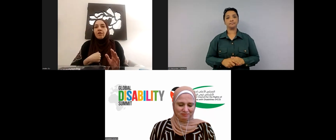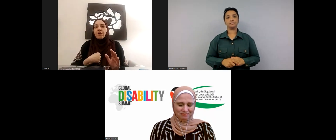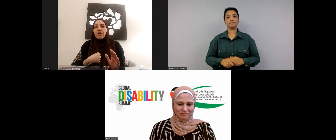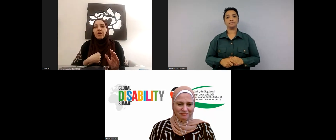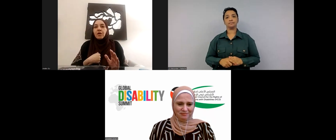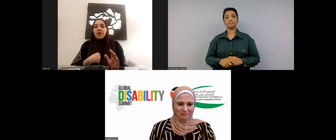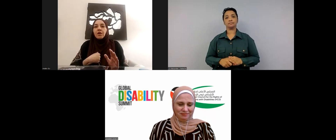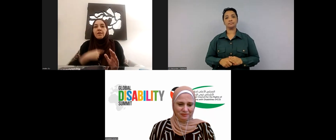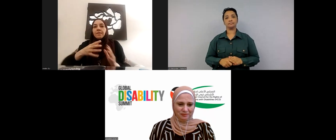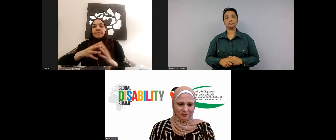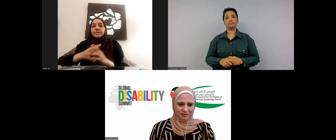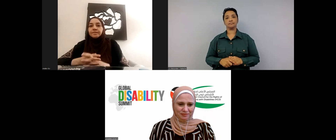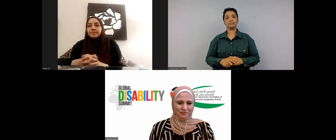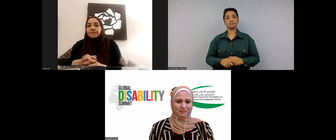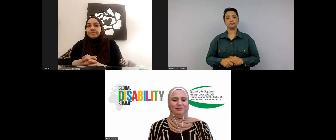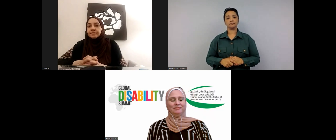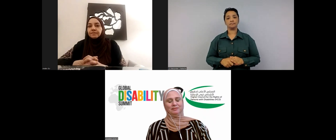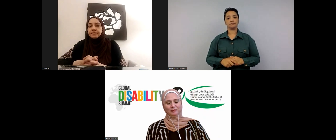need